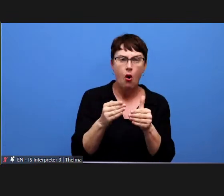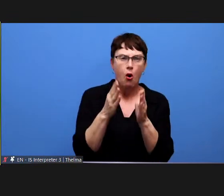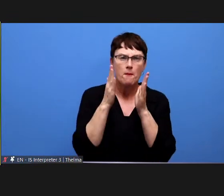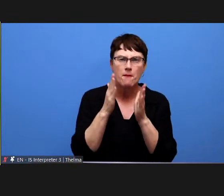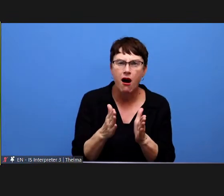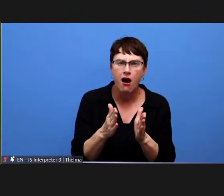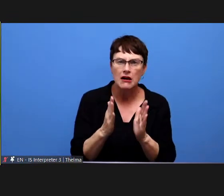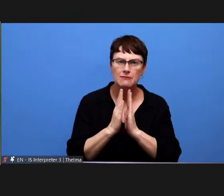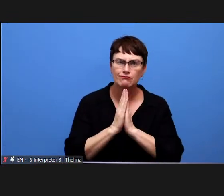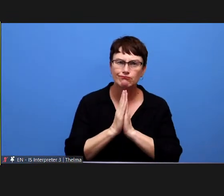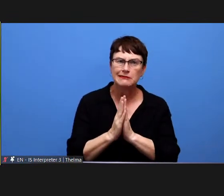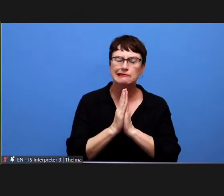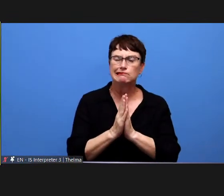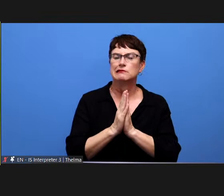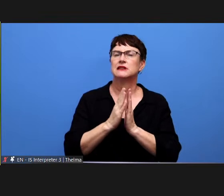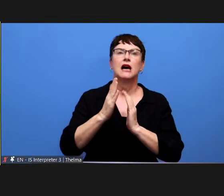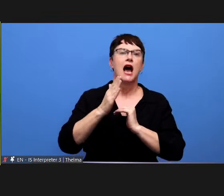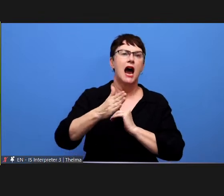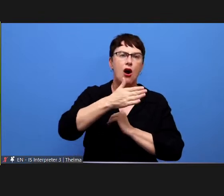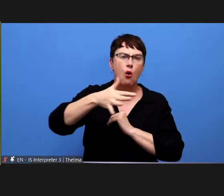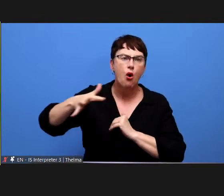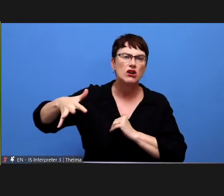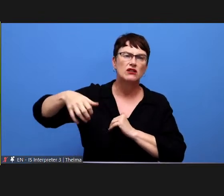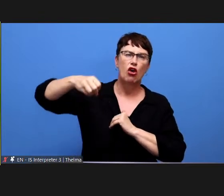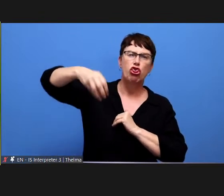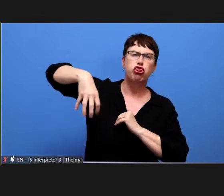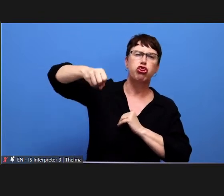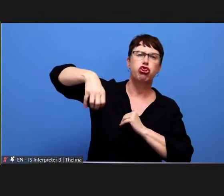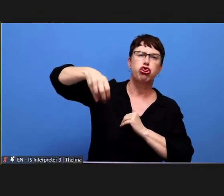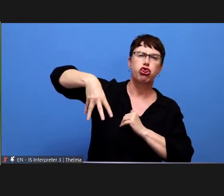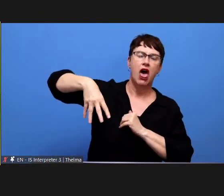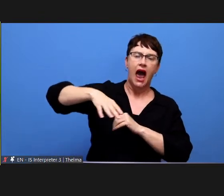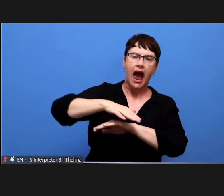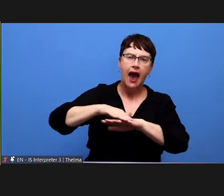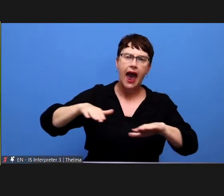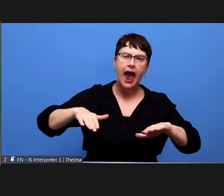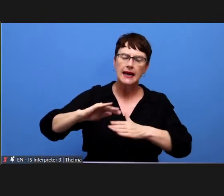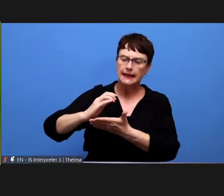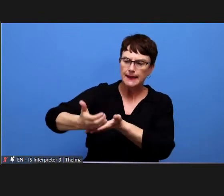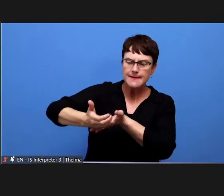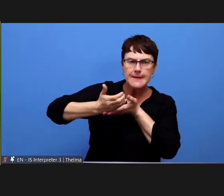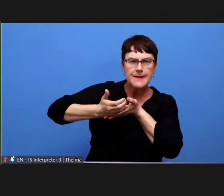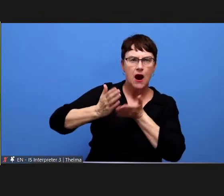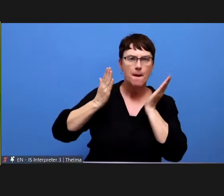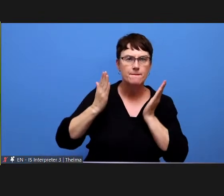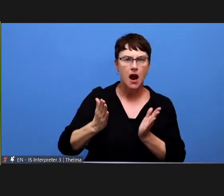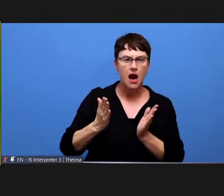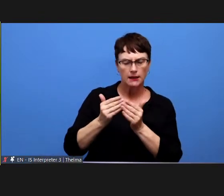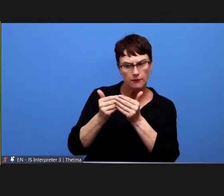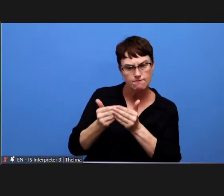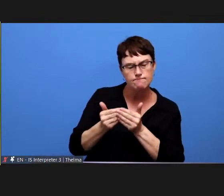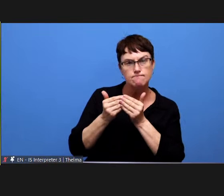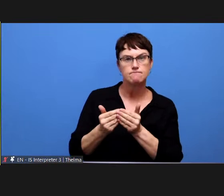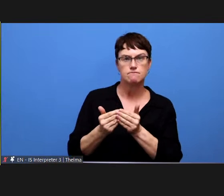increasing despite the progress in water use efficiency.